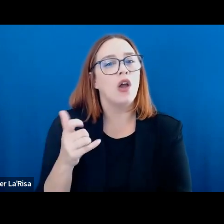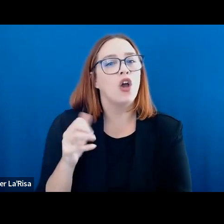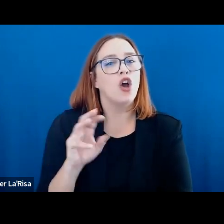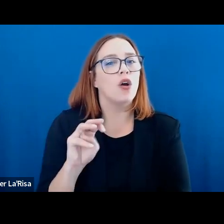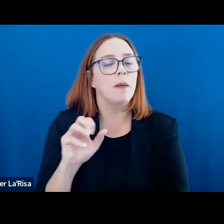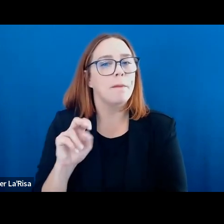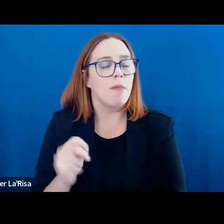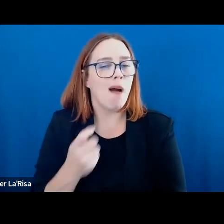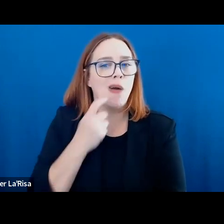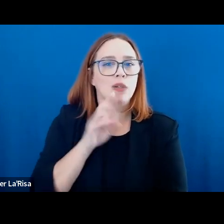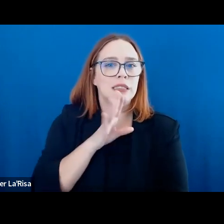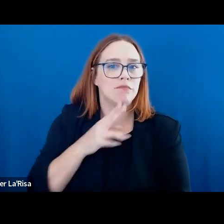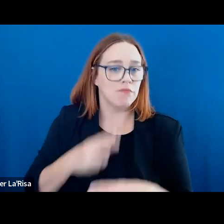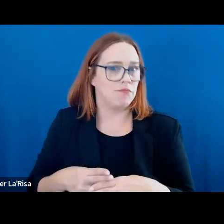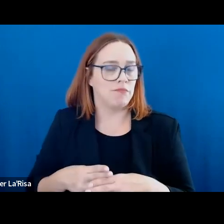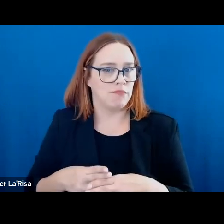said,